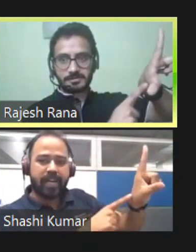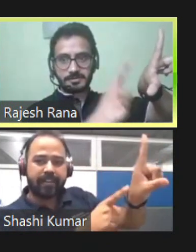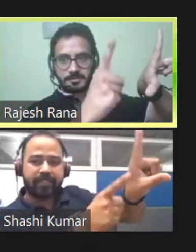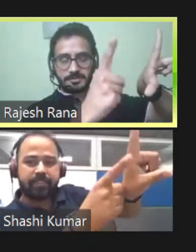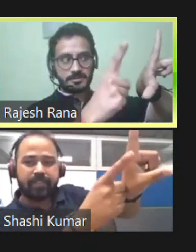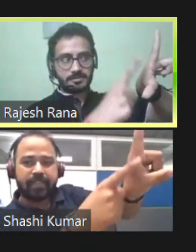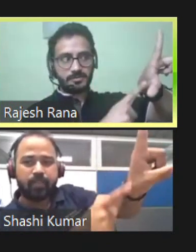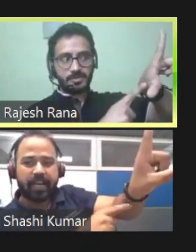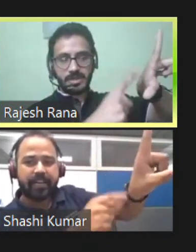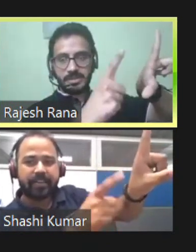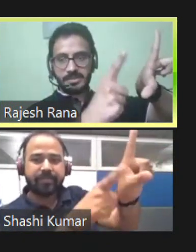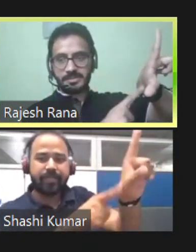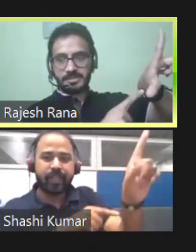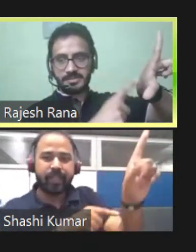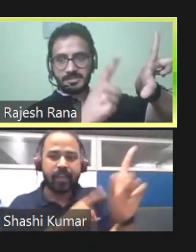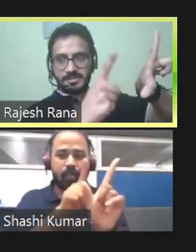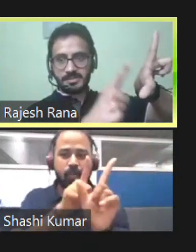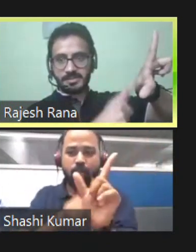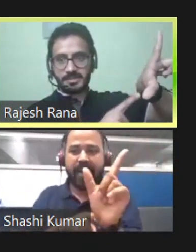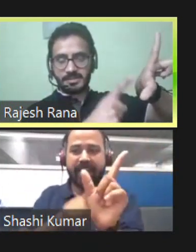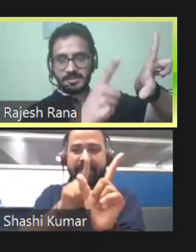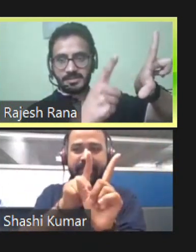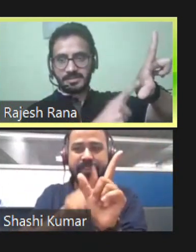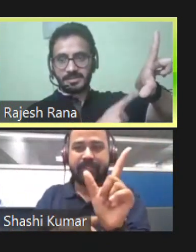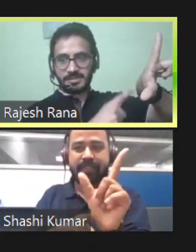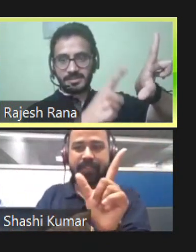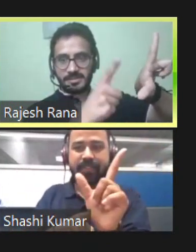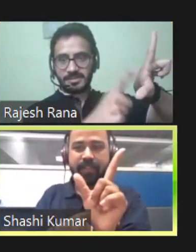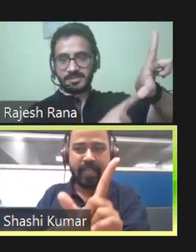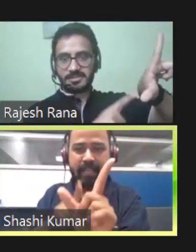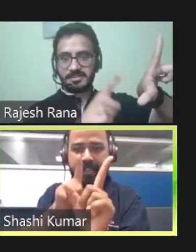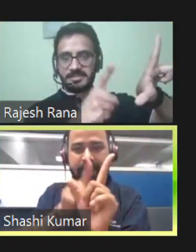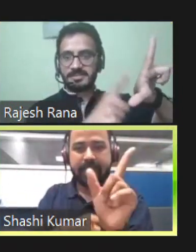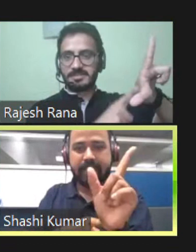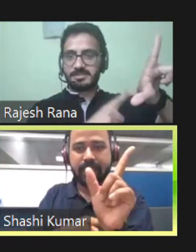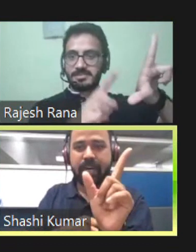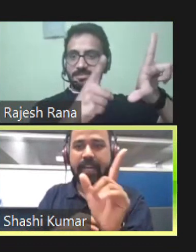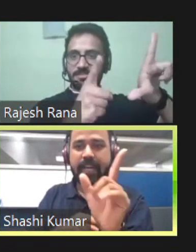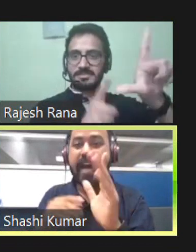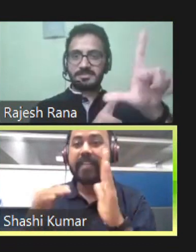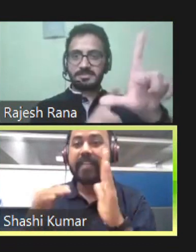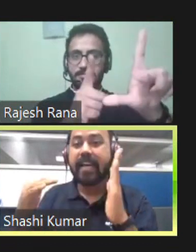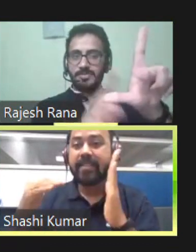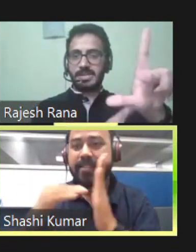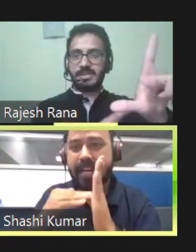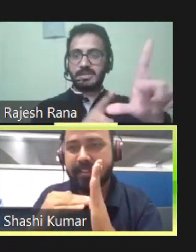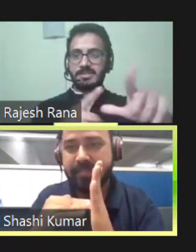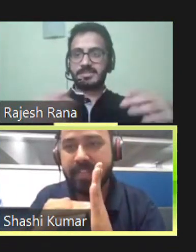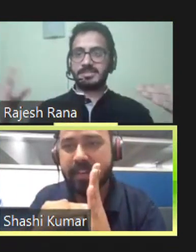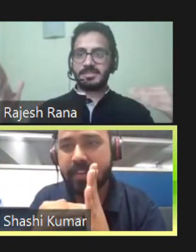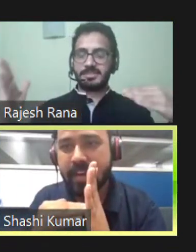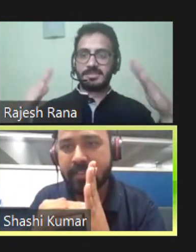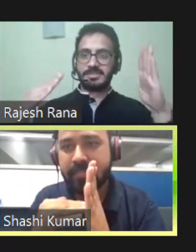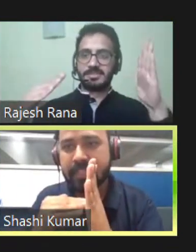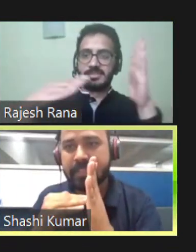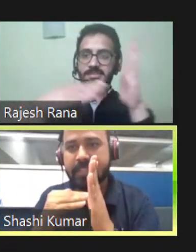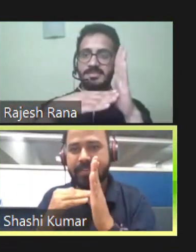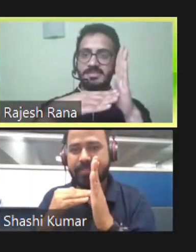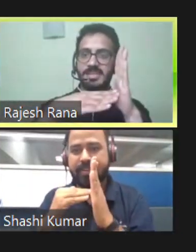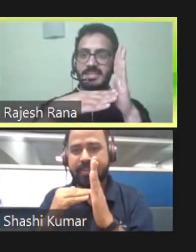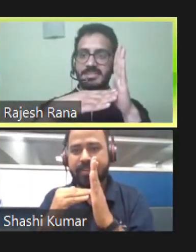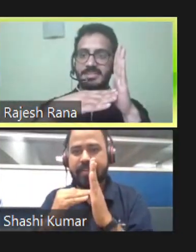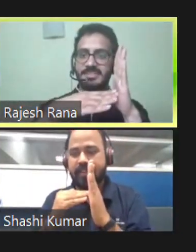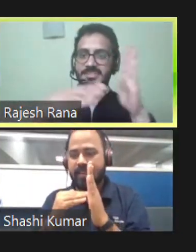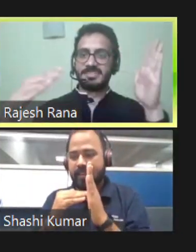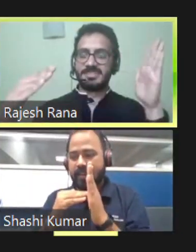Y. Right? Y. Y. Y. Make it like this one. And then Z. Y. We are done with Z.